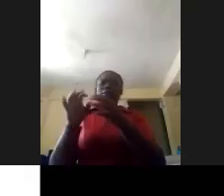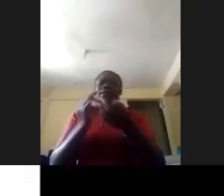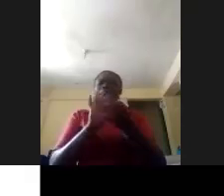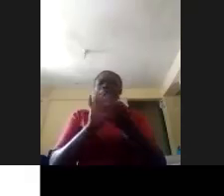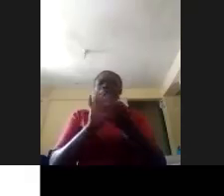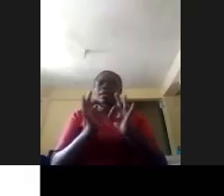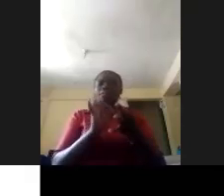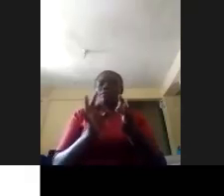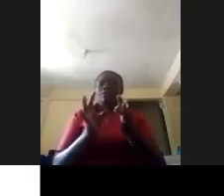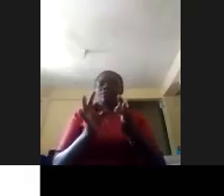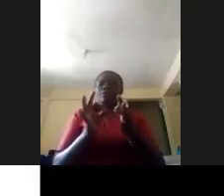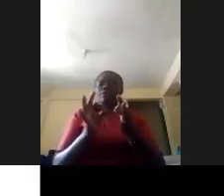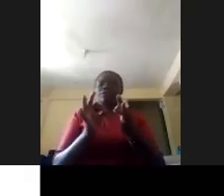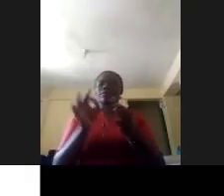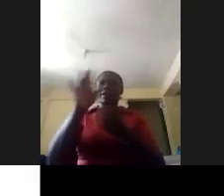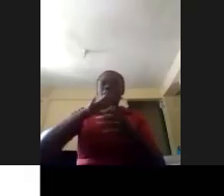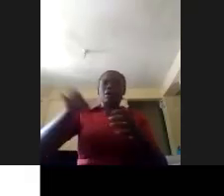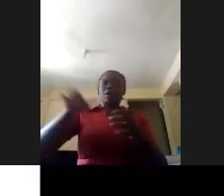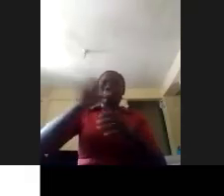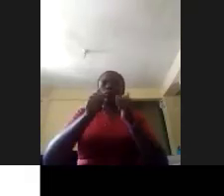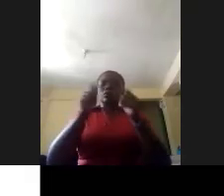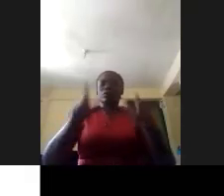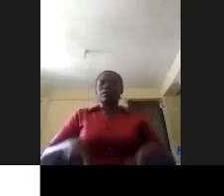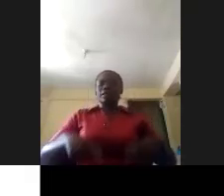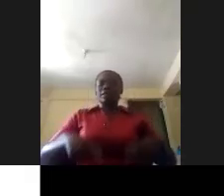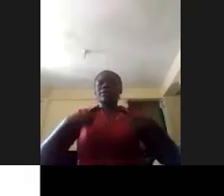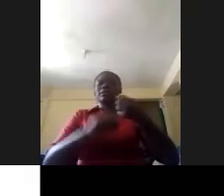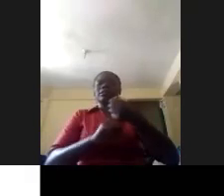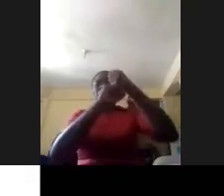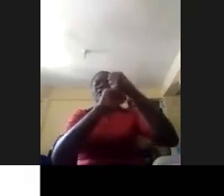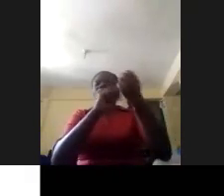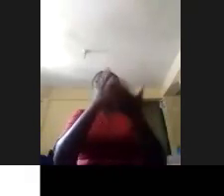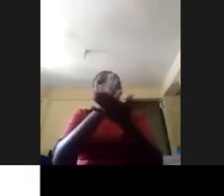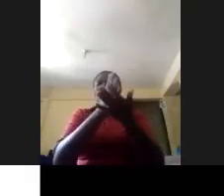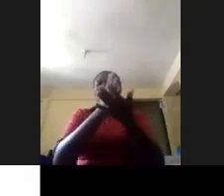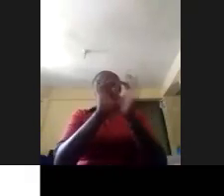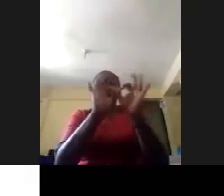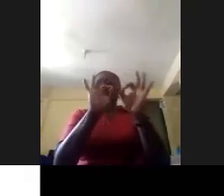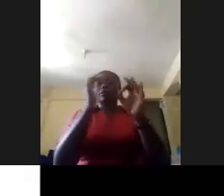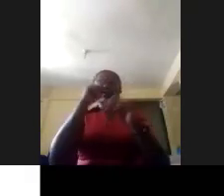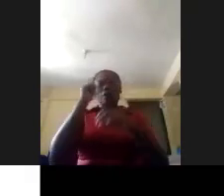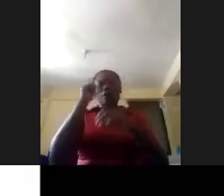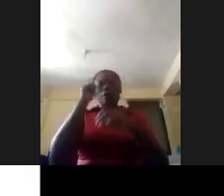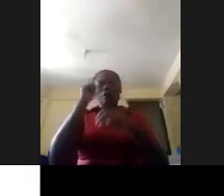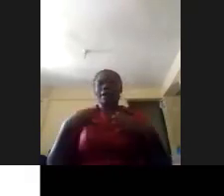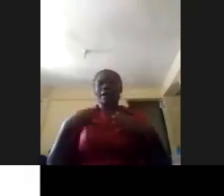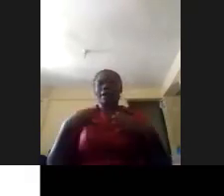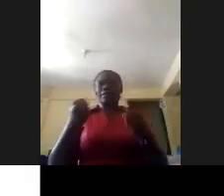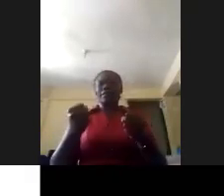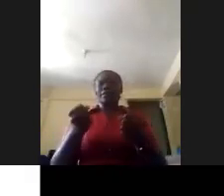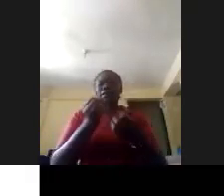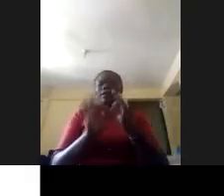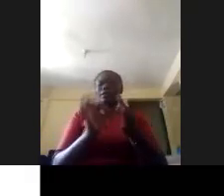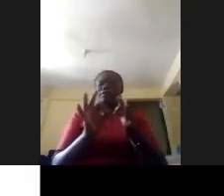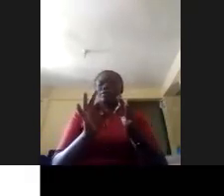the environments that we live in are supportive, that's thumbs up for mental health. And if you're getting